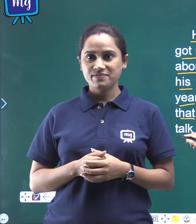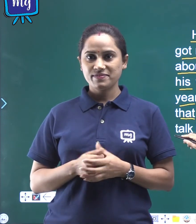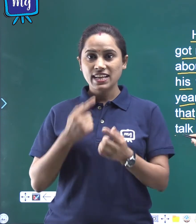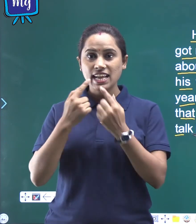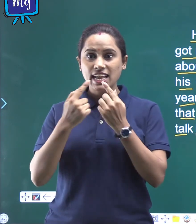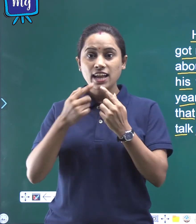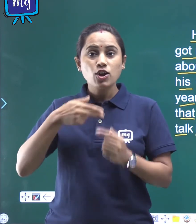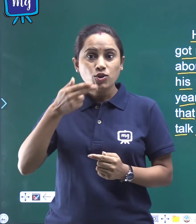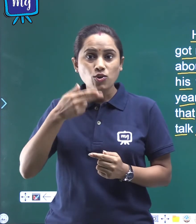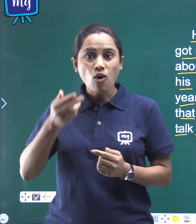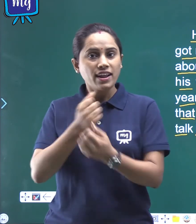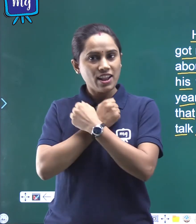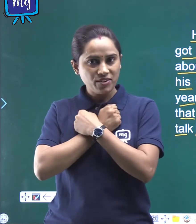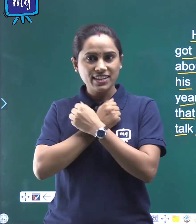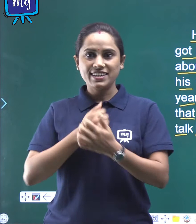talk lovingly